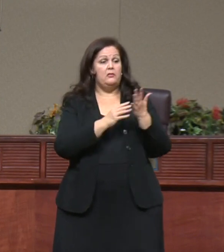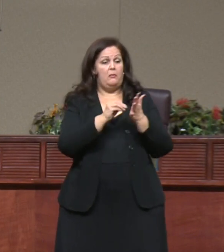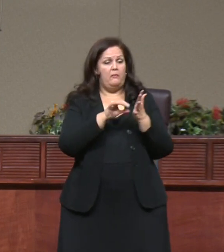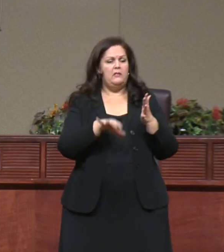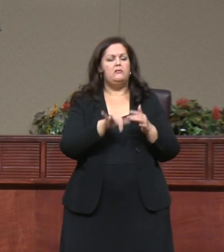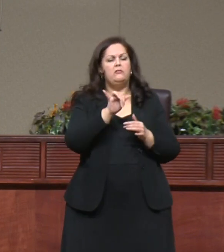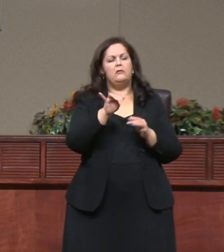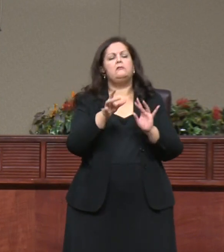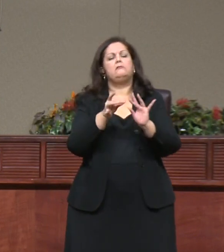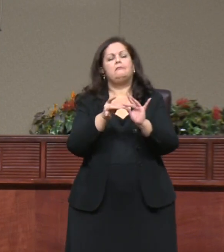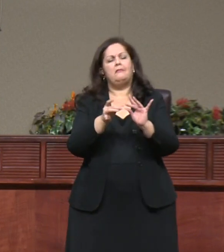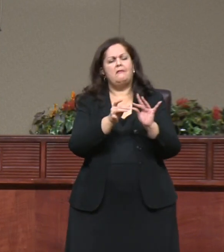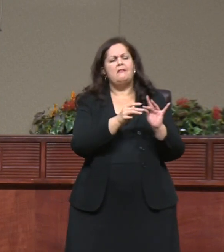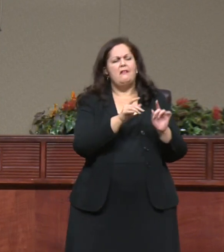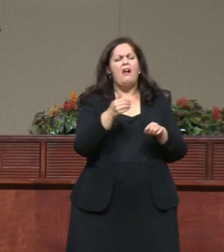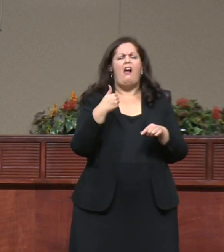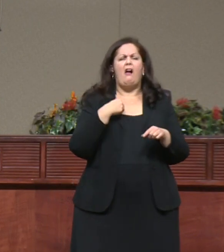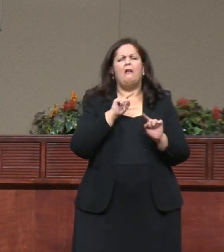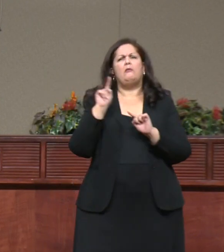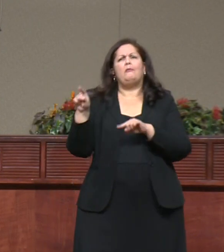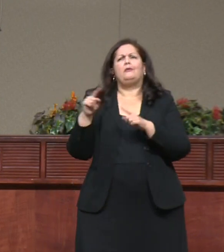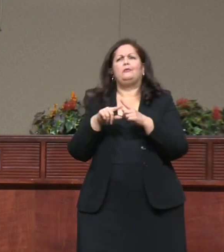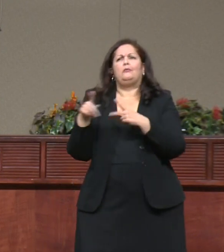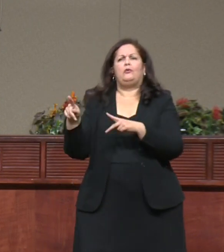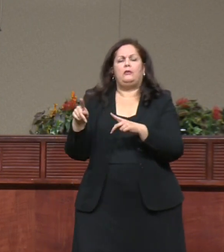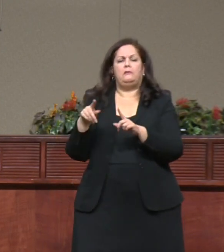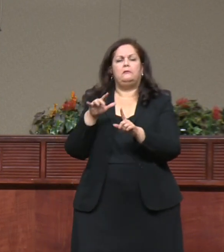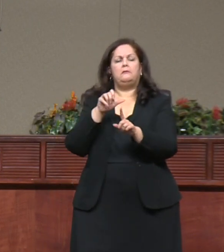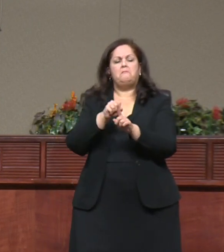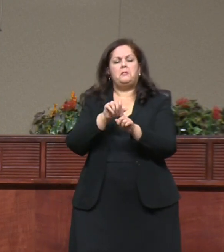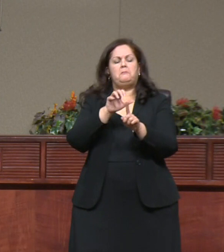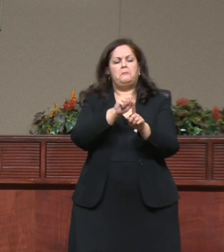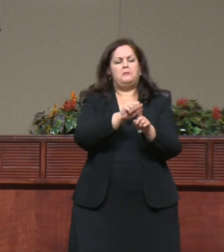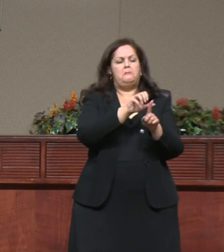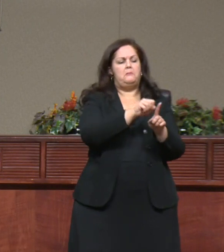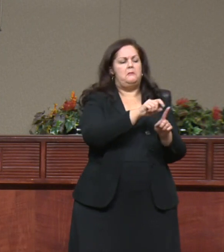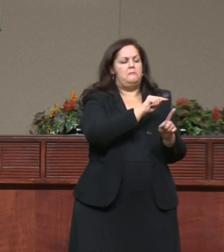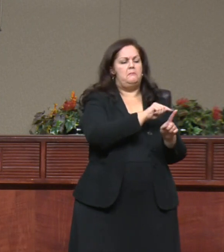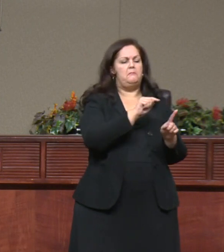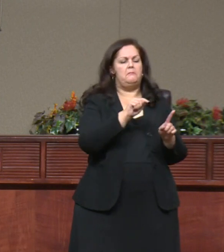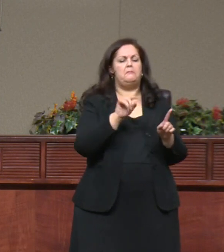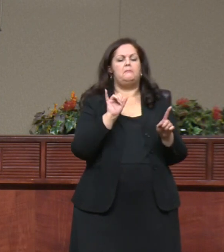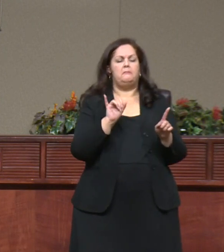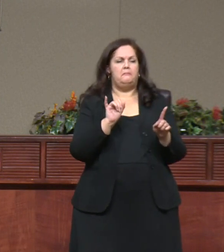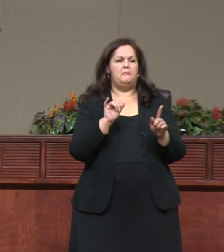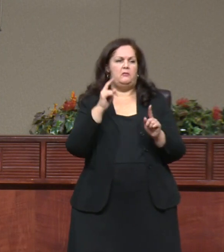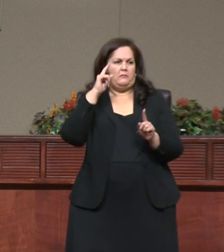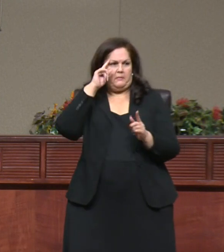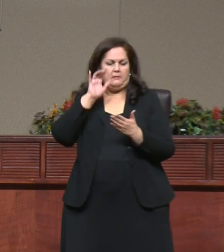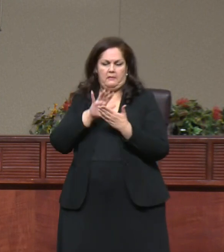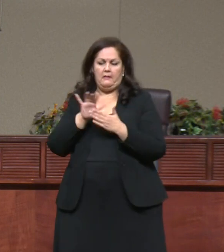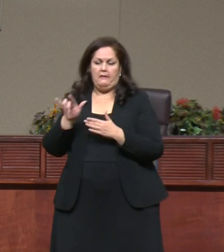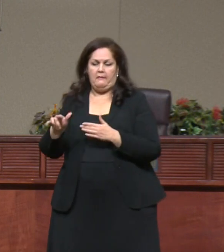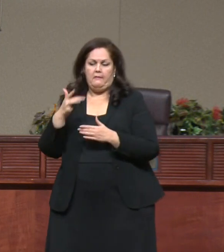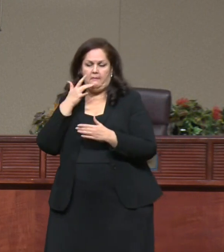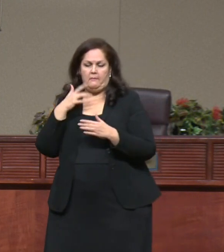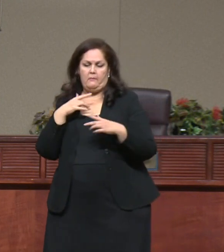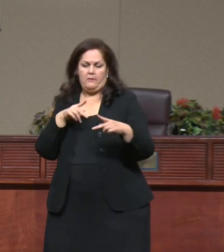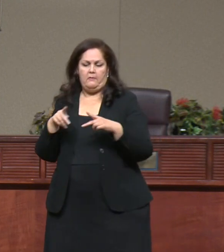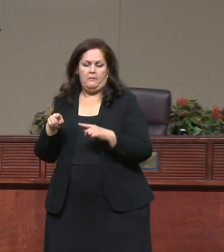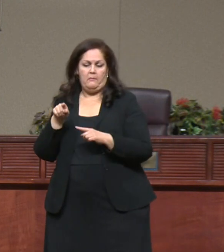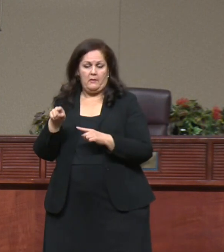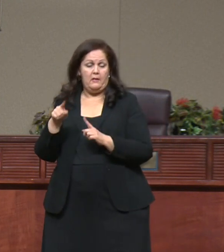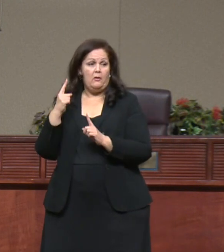mentioned that they have attended a birthday party. We believe that at that birthday party was also a student